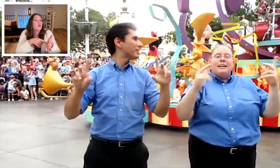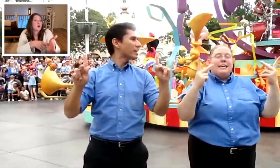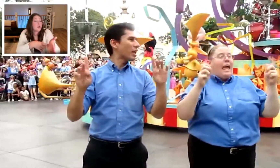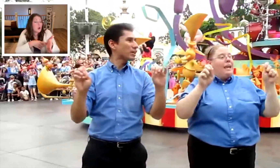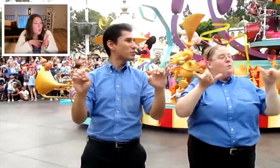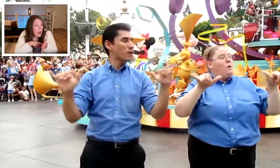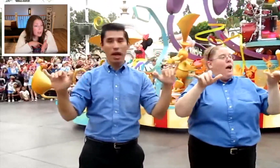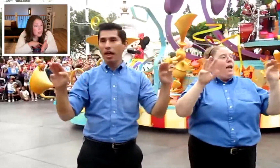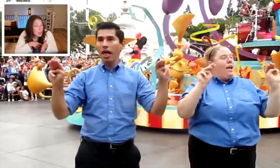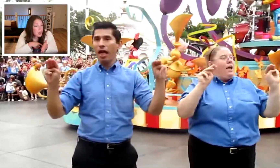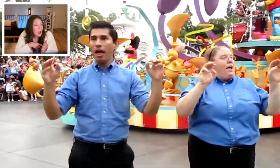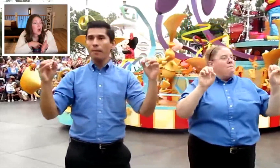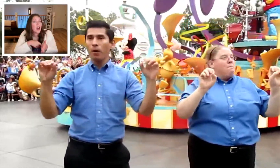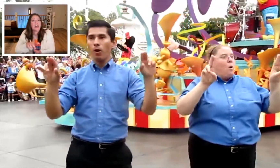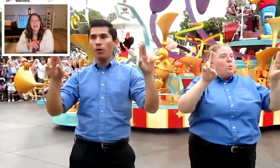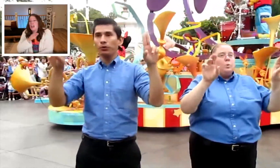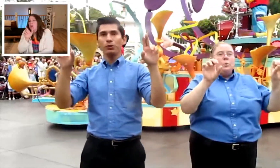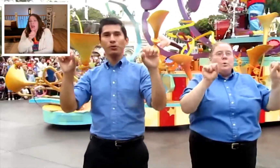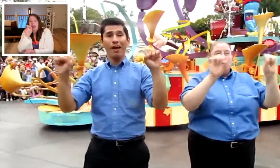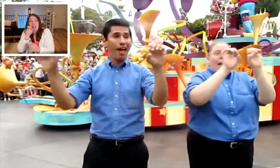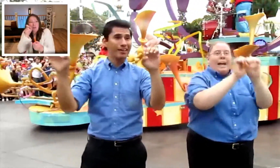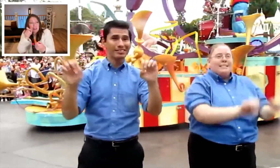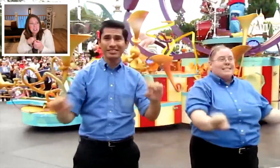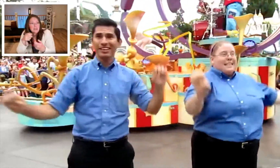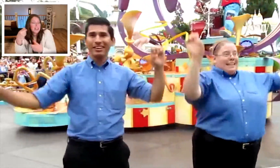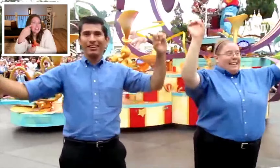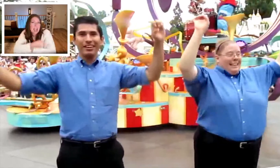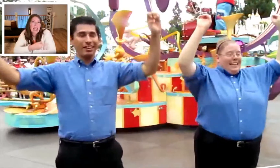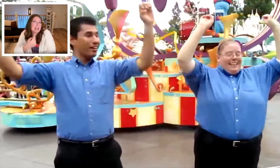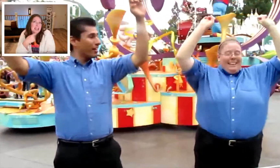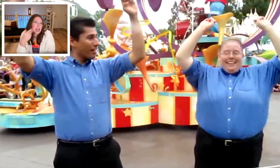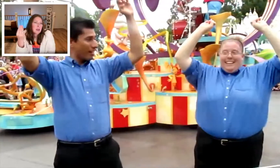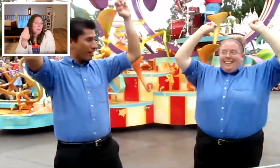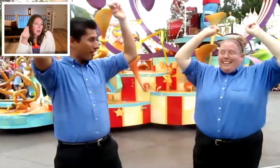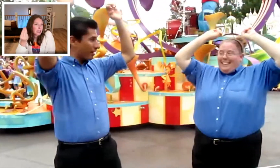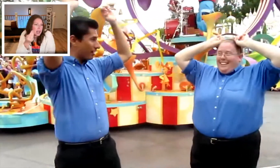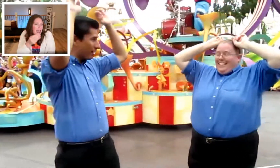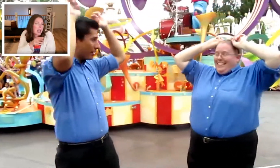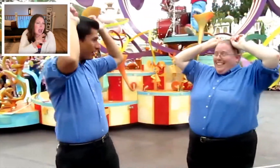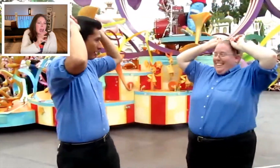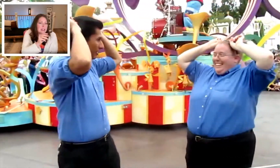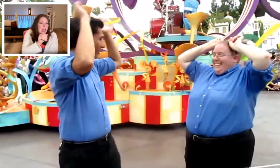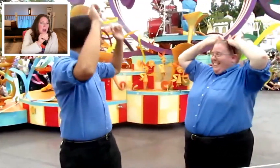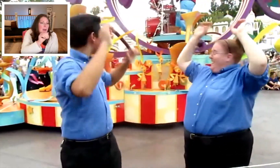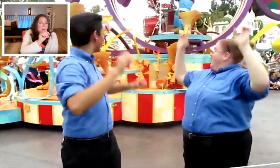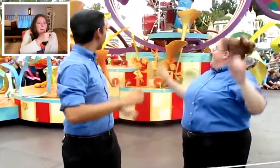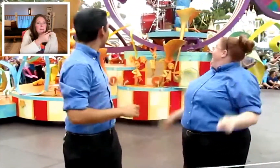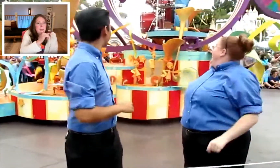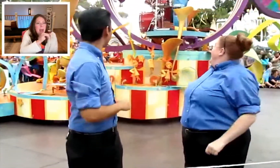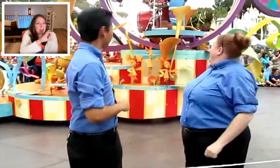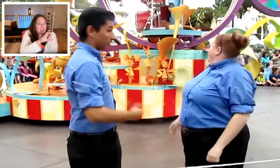are required on a specific day, say Monday at